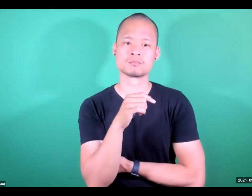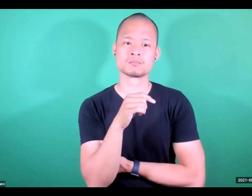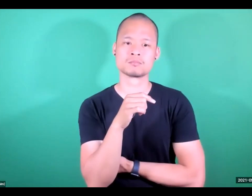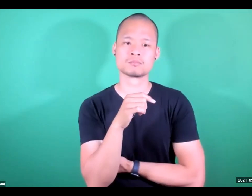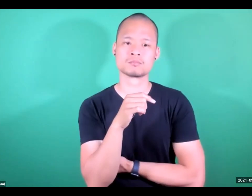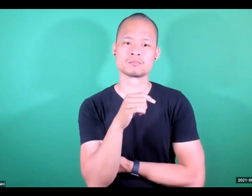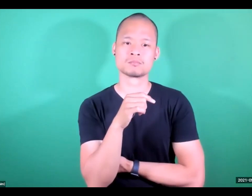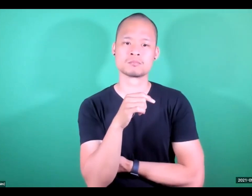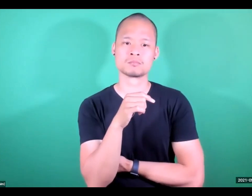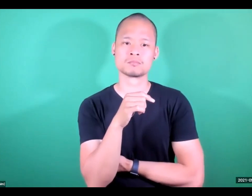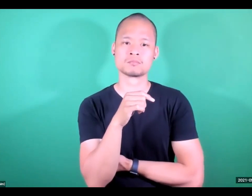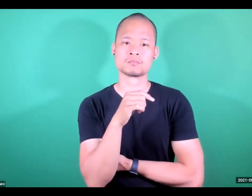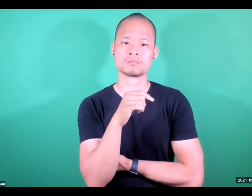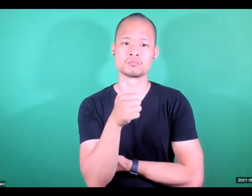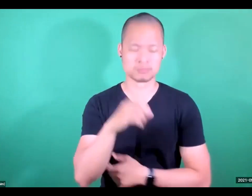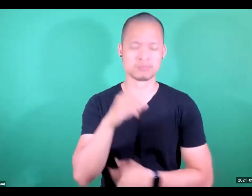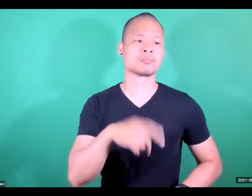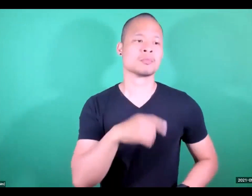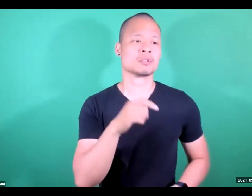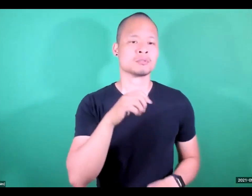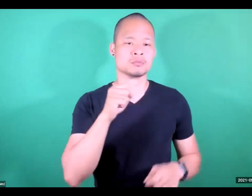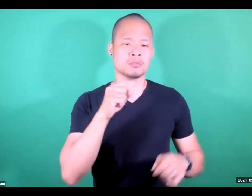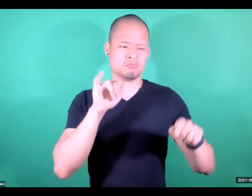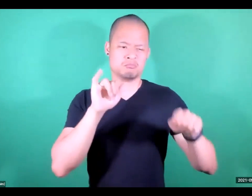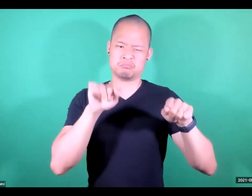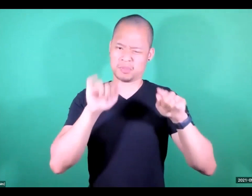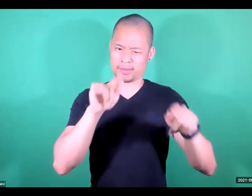other examples for that.